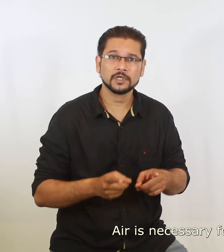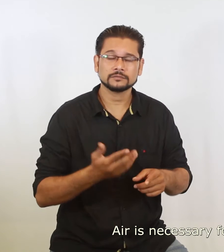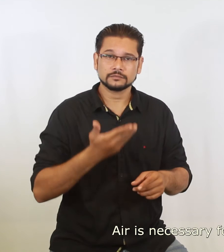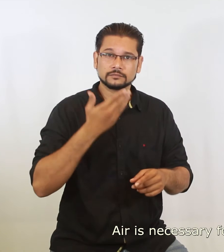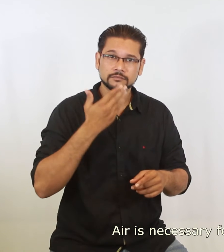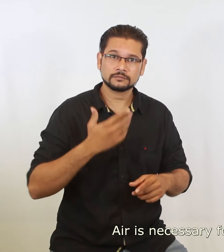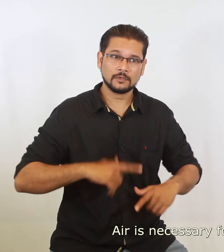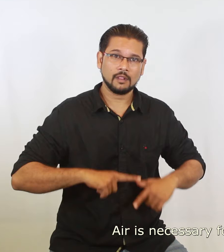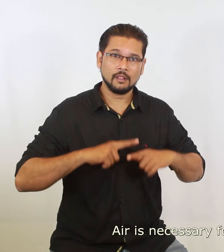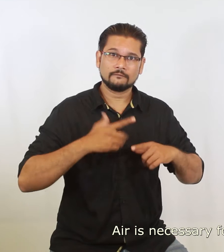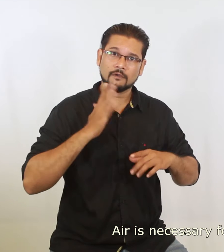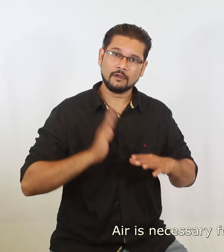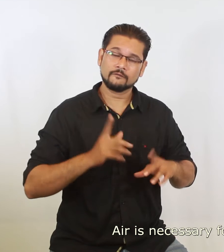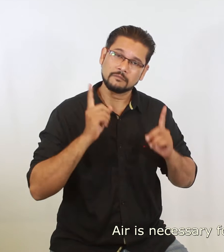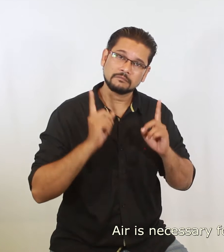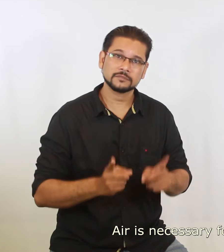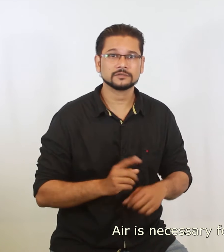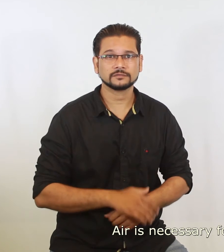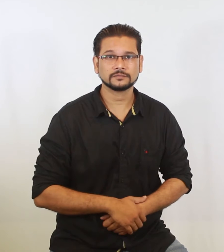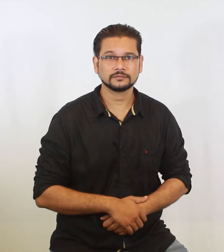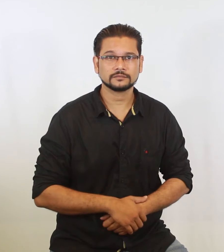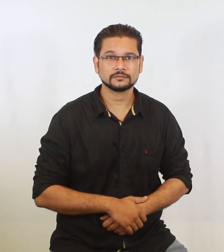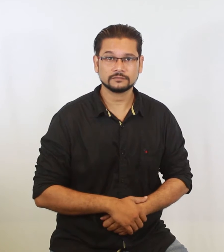breathe? Air is necessary for life.